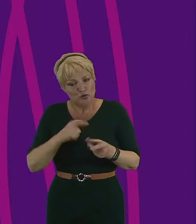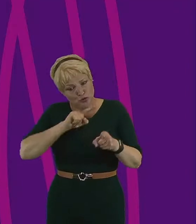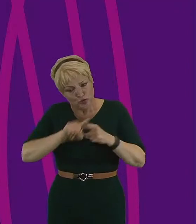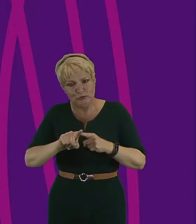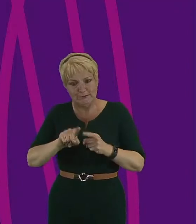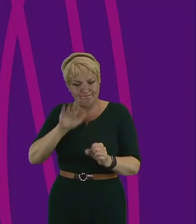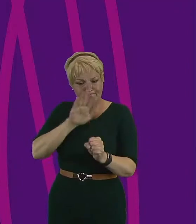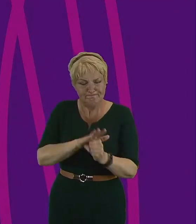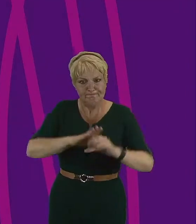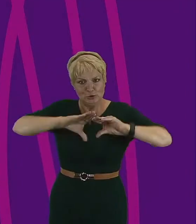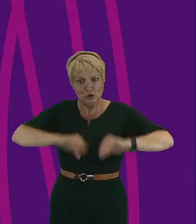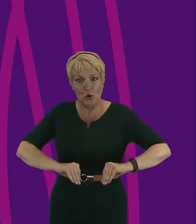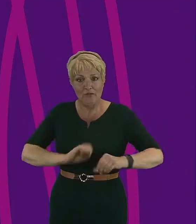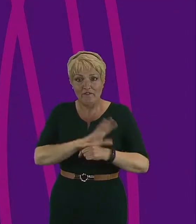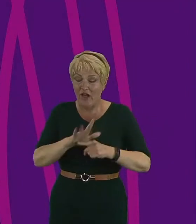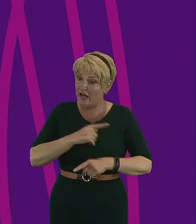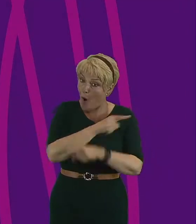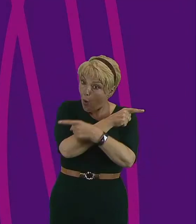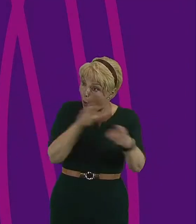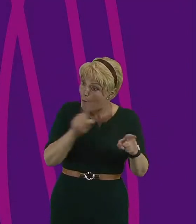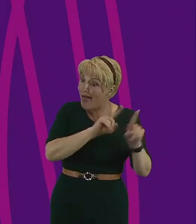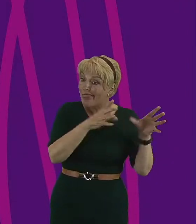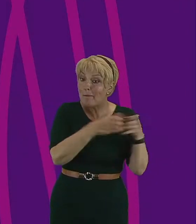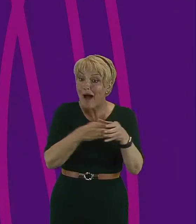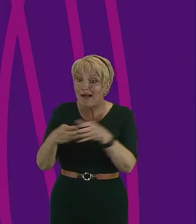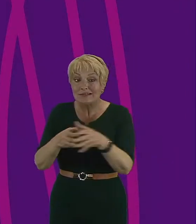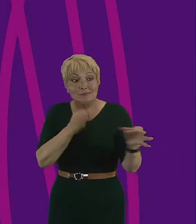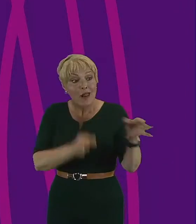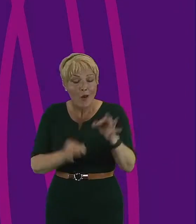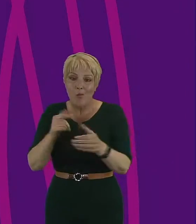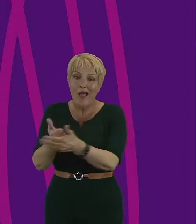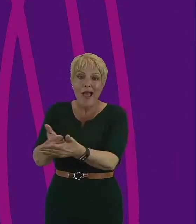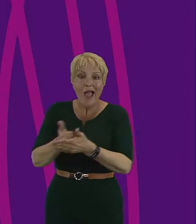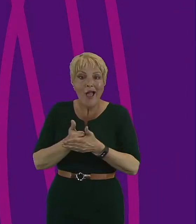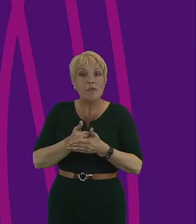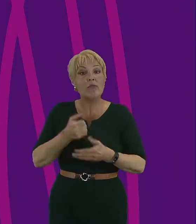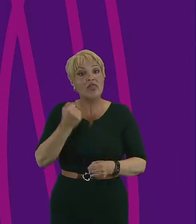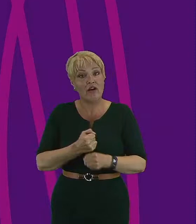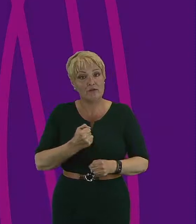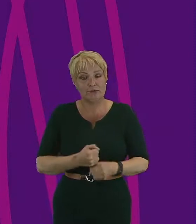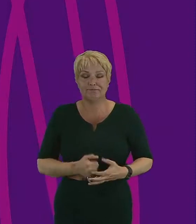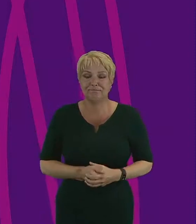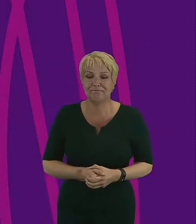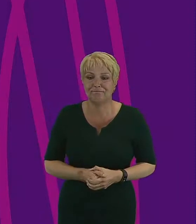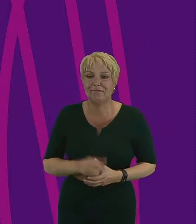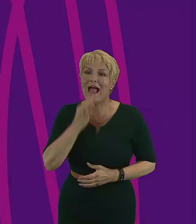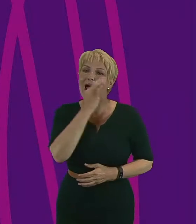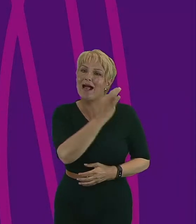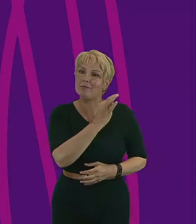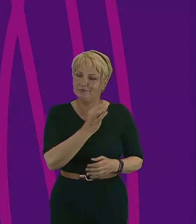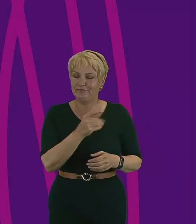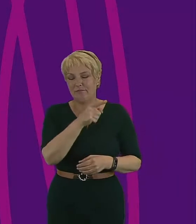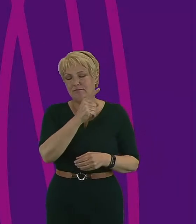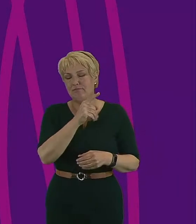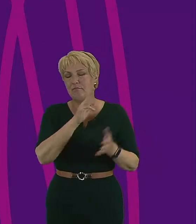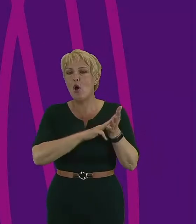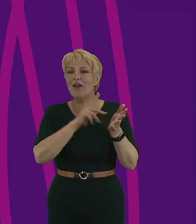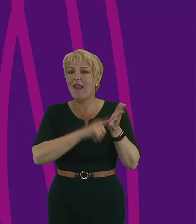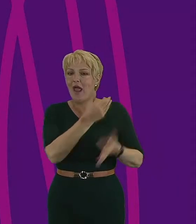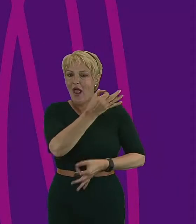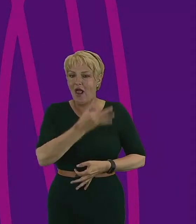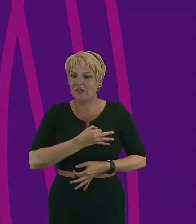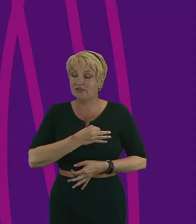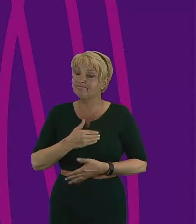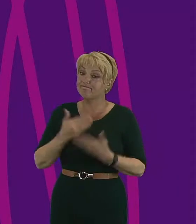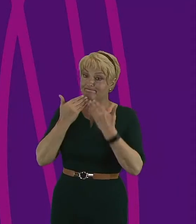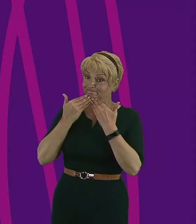parties and the Parliament will help the government do that. Thank you. I now call Monica Lynn. Thank you, Presiding Officer. I also thank the